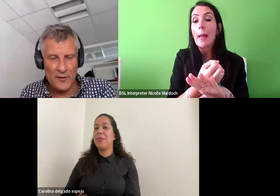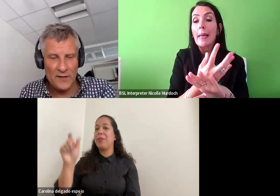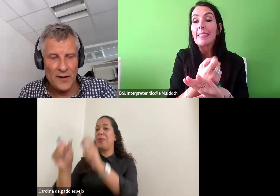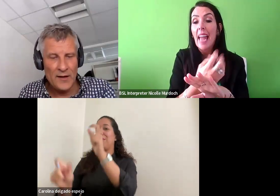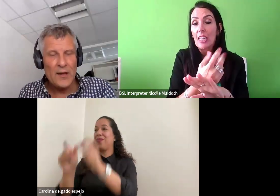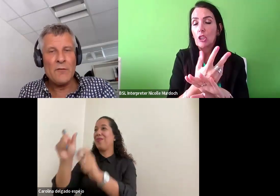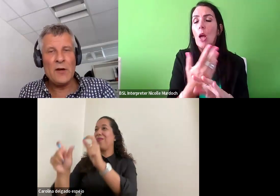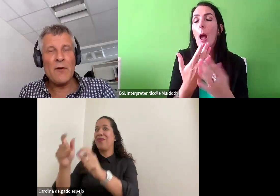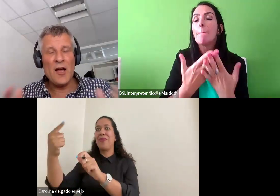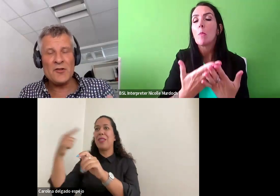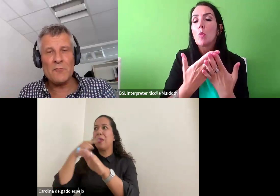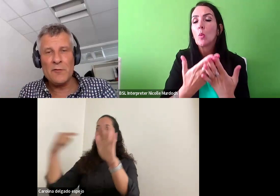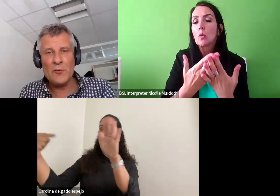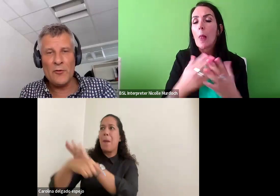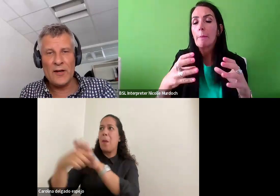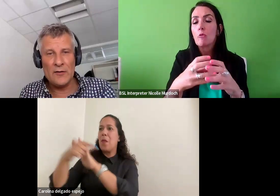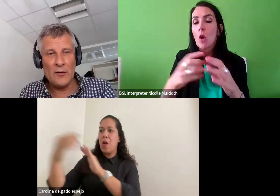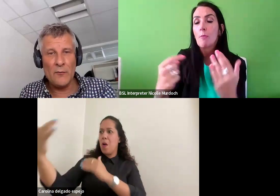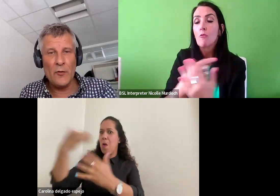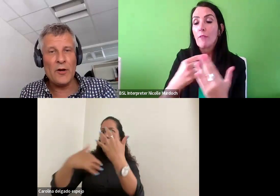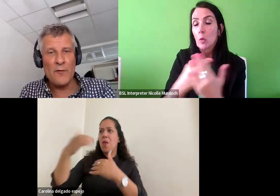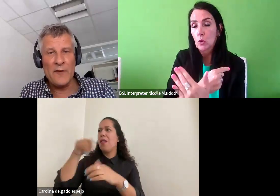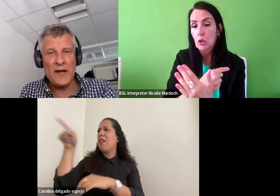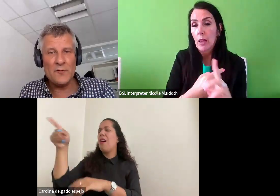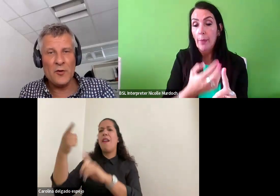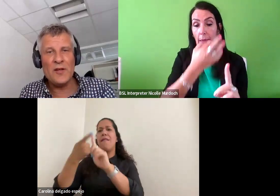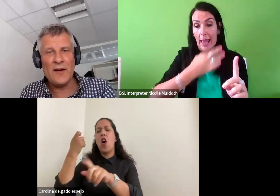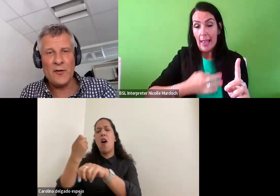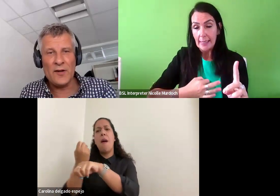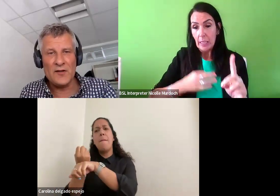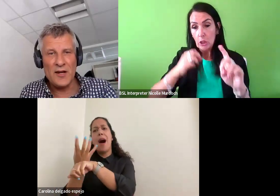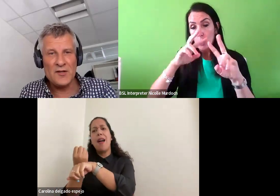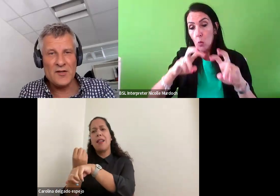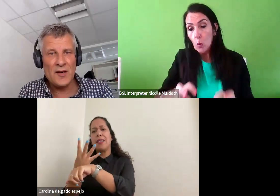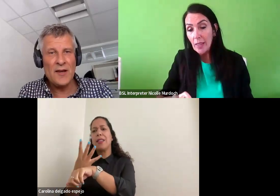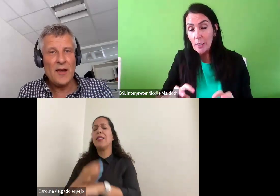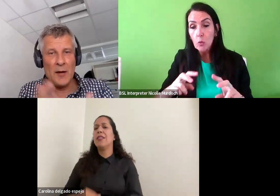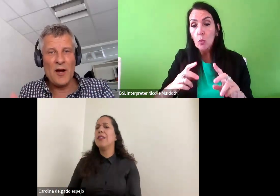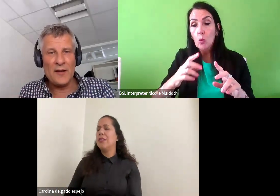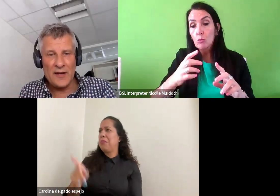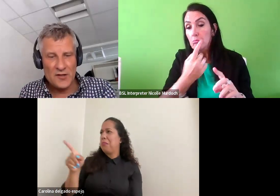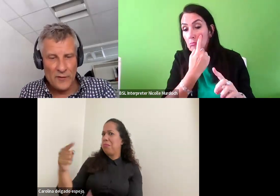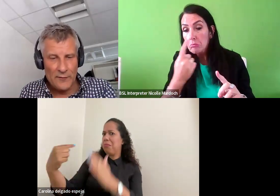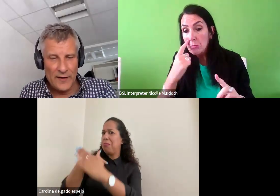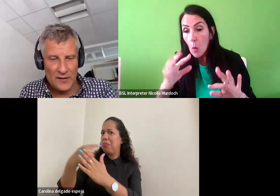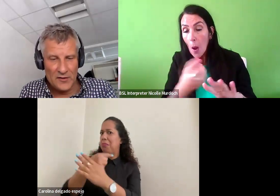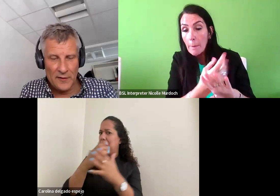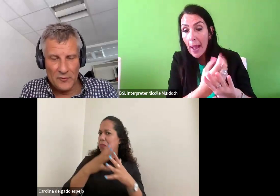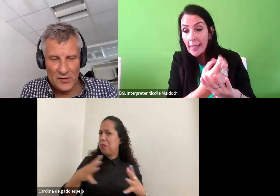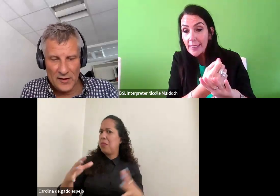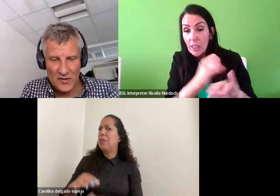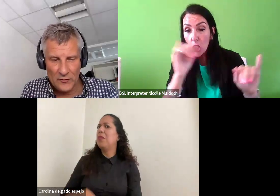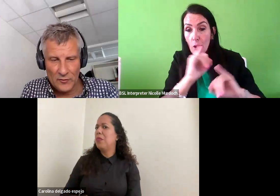Muslim minority, we were asked to review the work of a range of humanitarian organizations in Bangladesh, where in fact